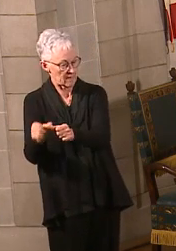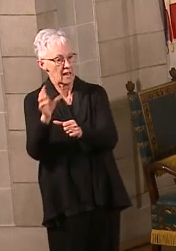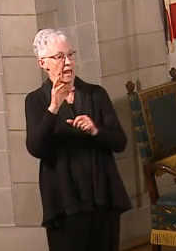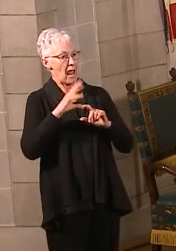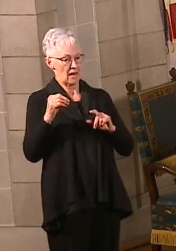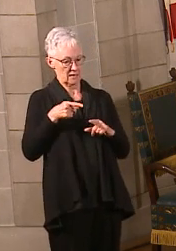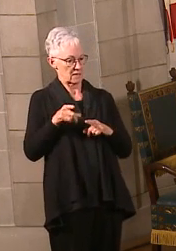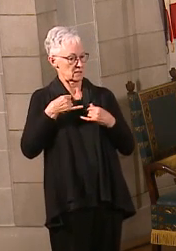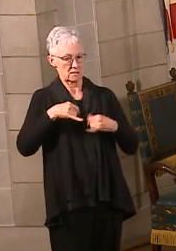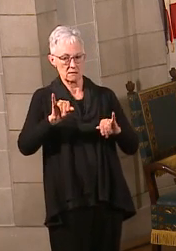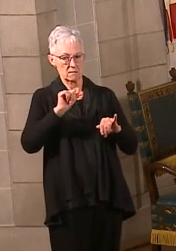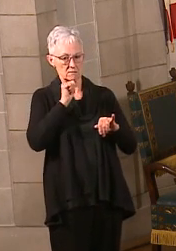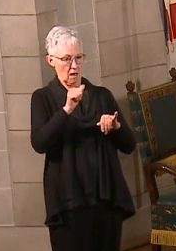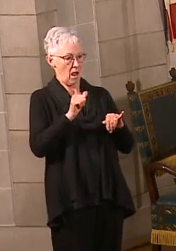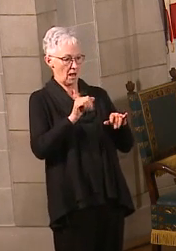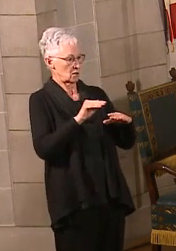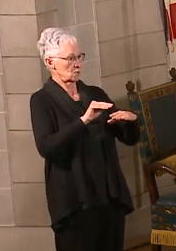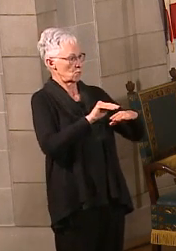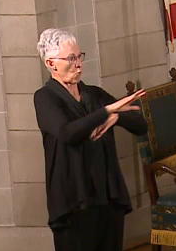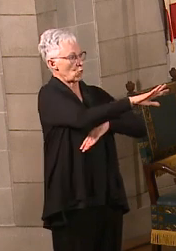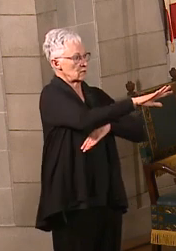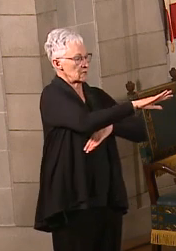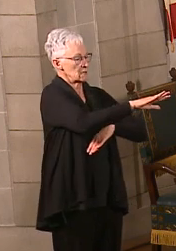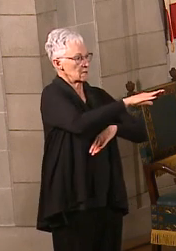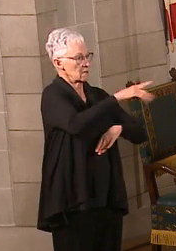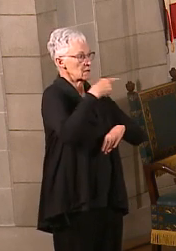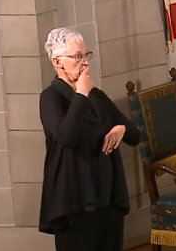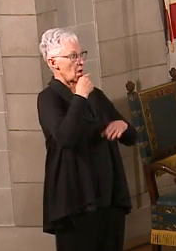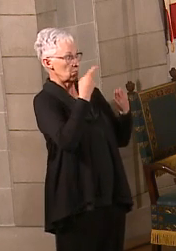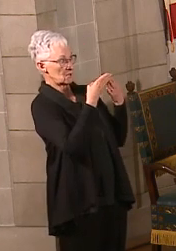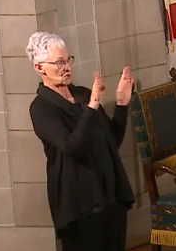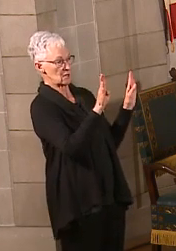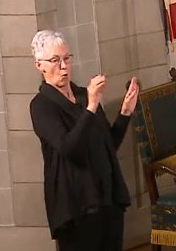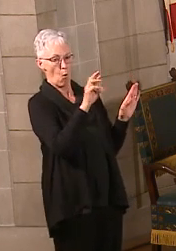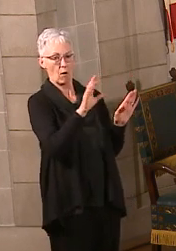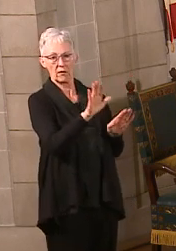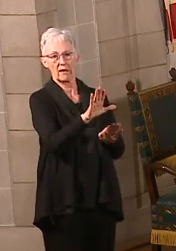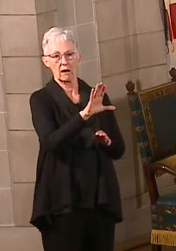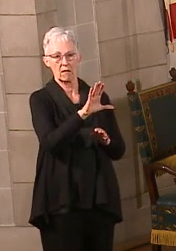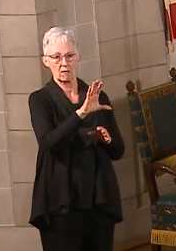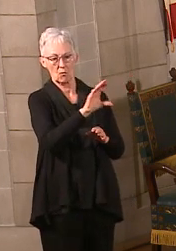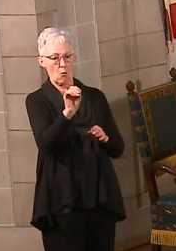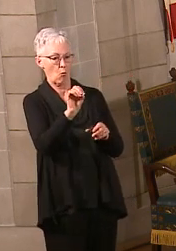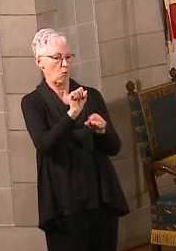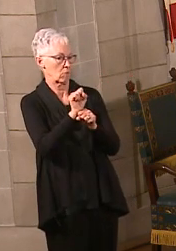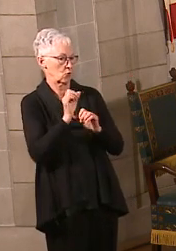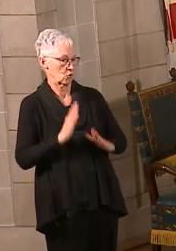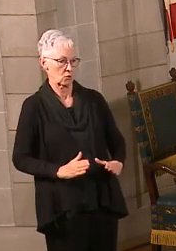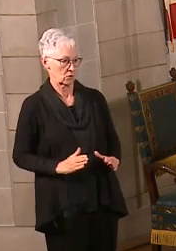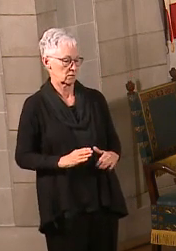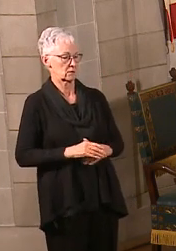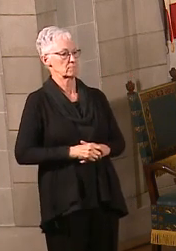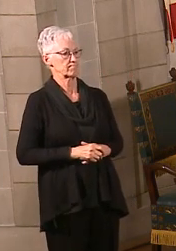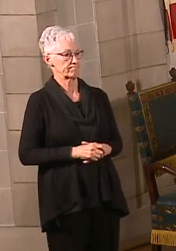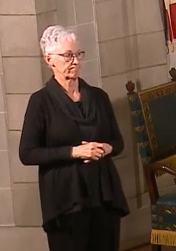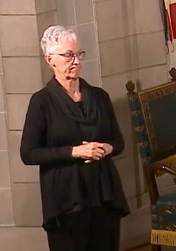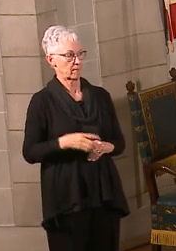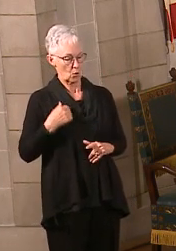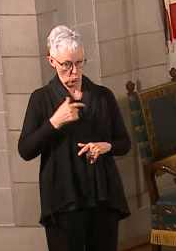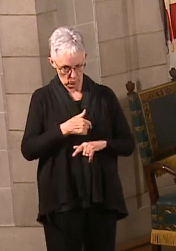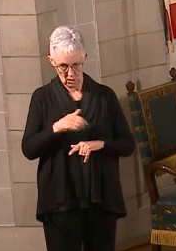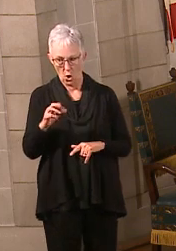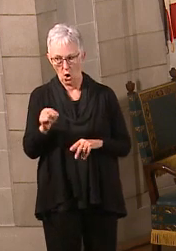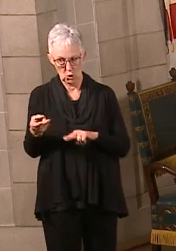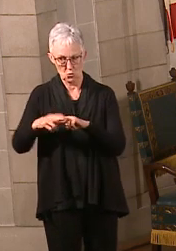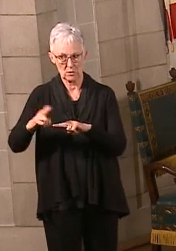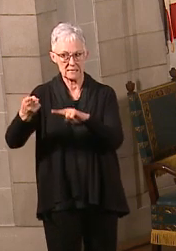exposing either the public or their coworkers to illness. We're taking steps to increase the janitorial services and cleanliness